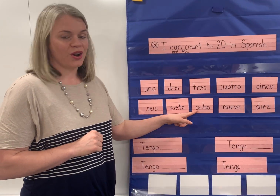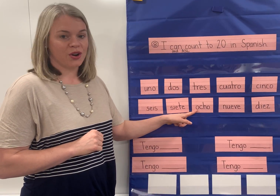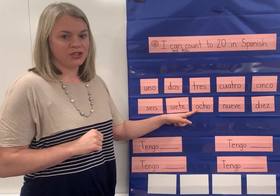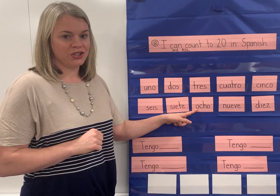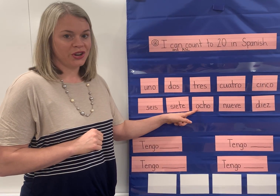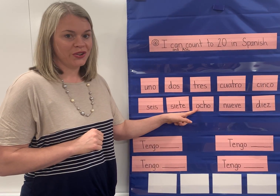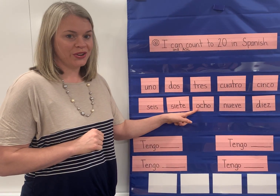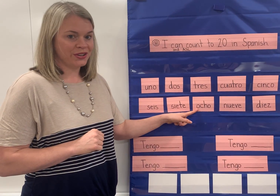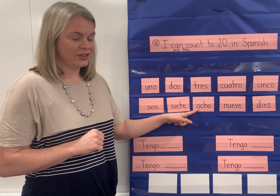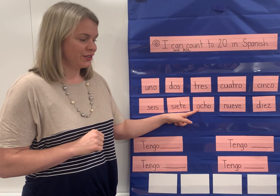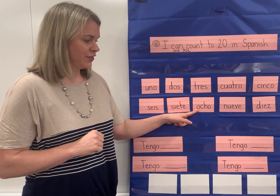8,